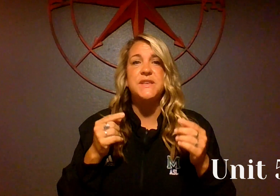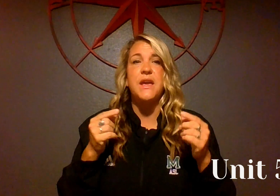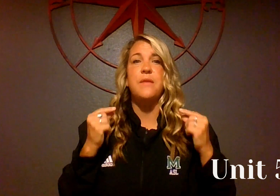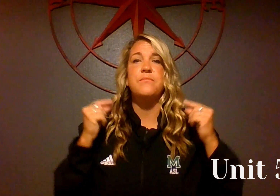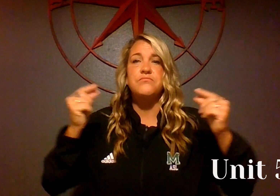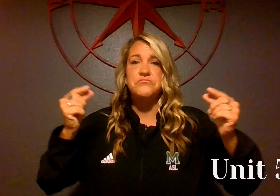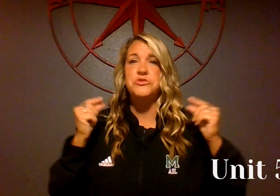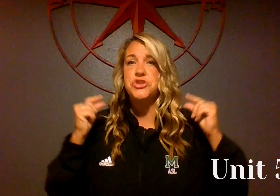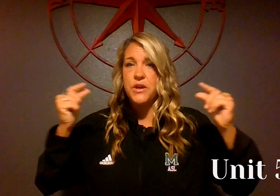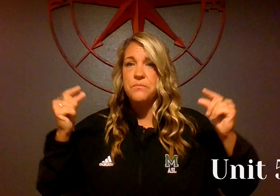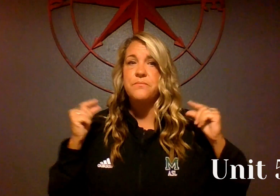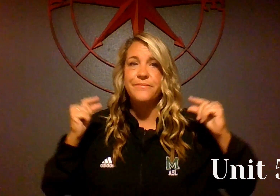Gymnasium, gym.